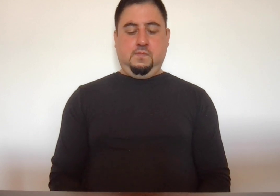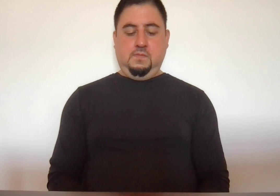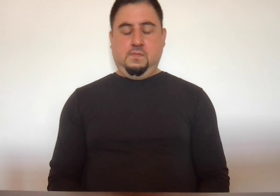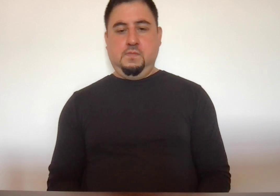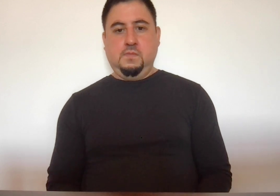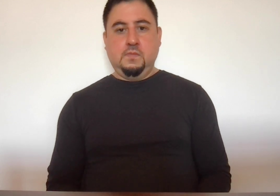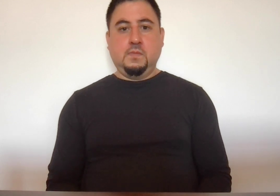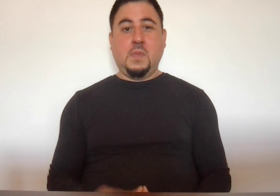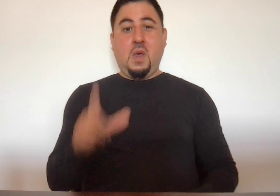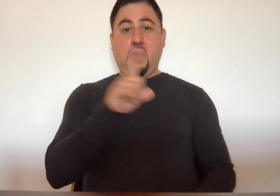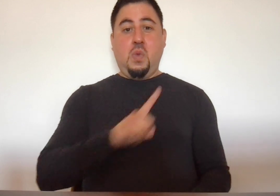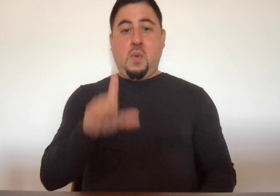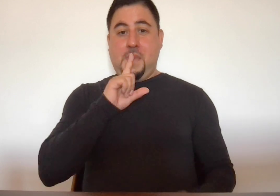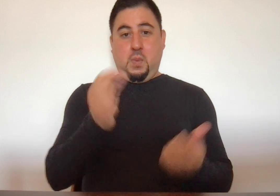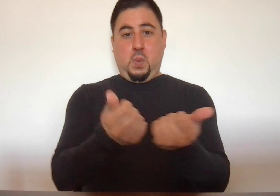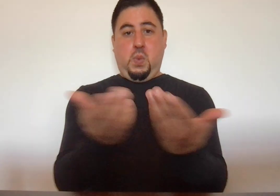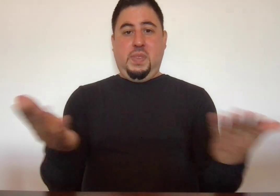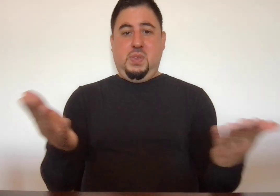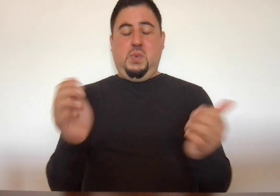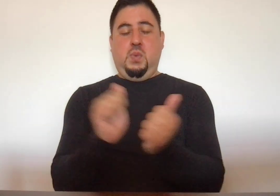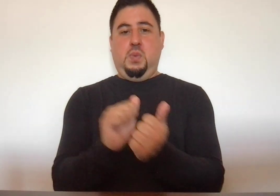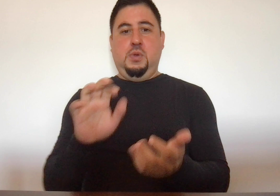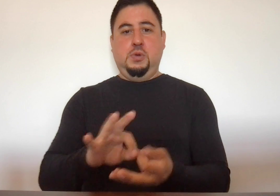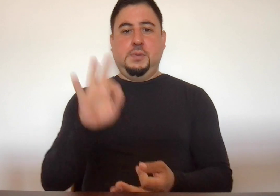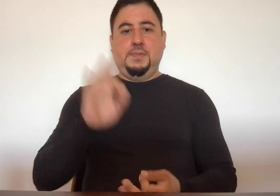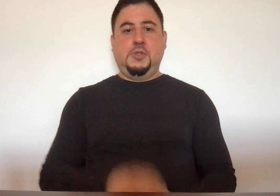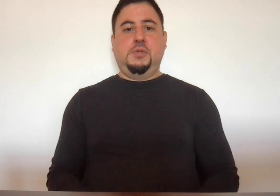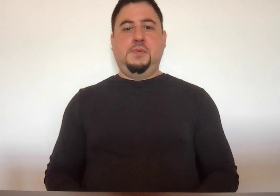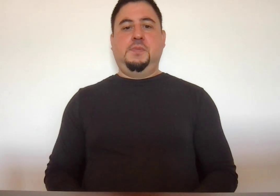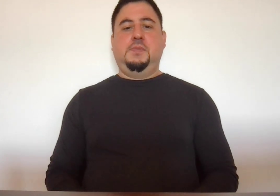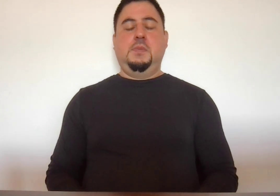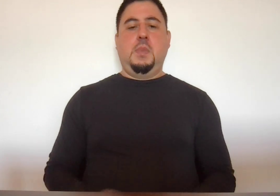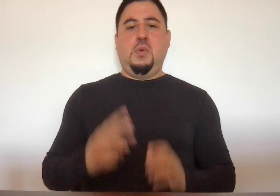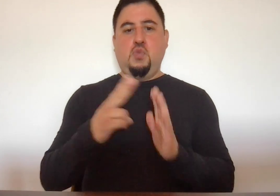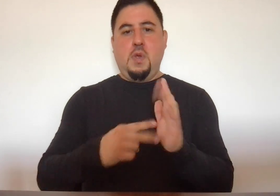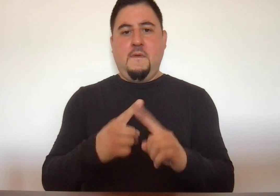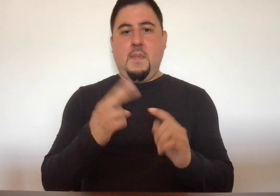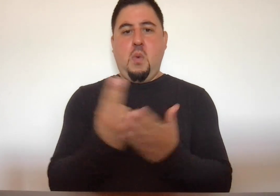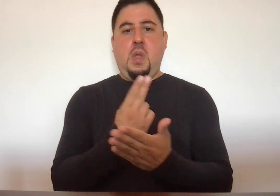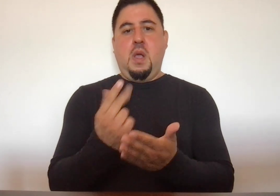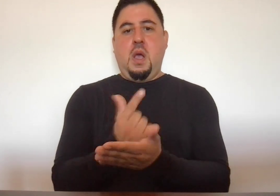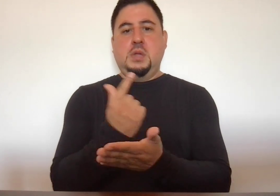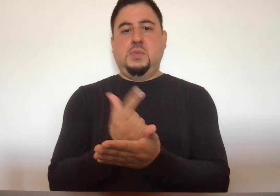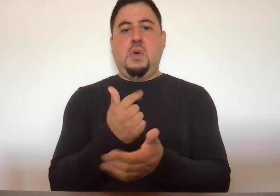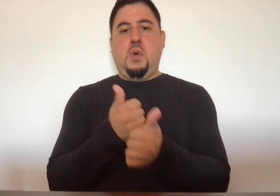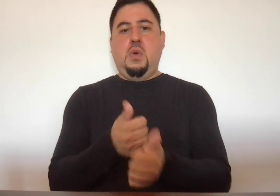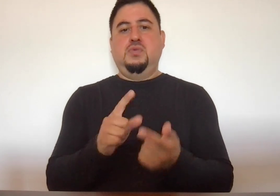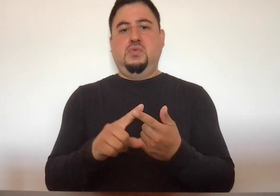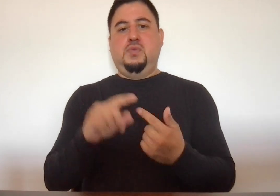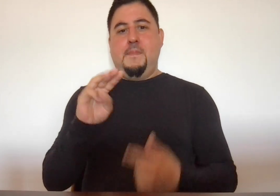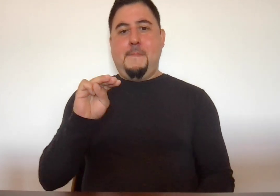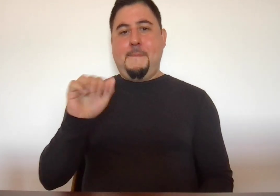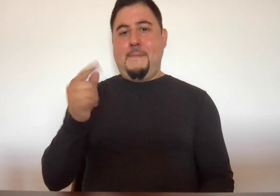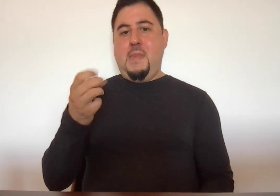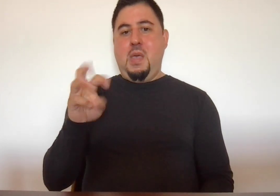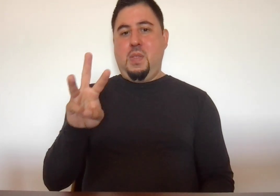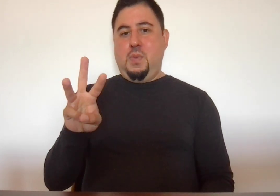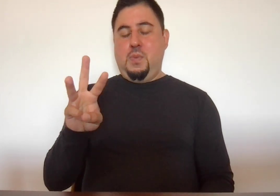The Lord be with you. And with your spirit. A reading from the Holy Gospel according to Matthew. Glory to you,